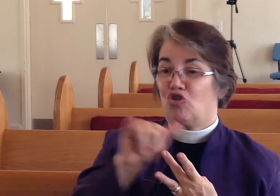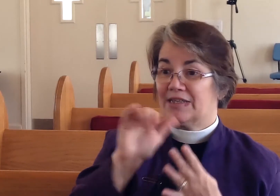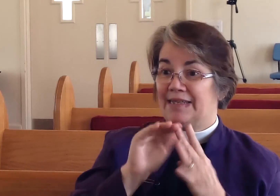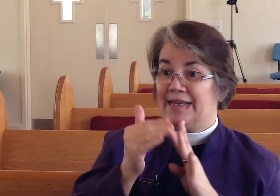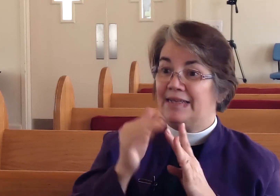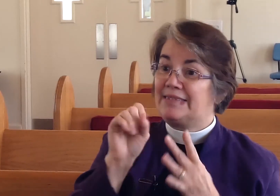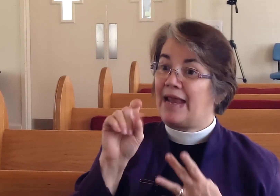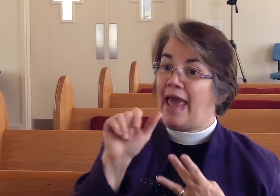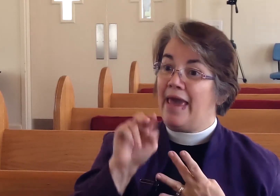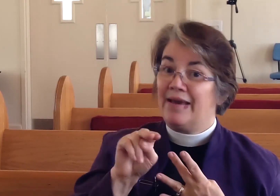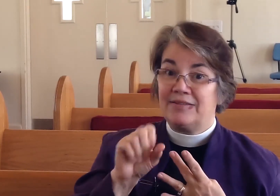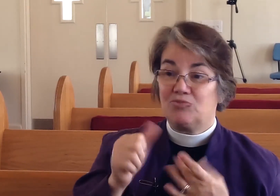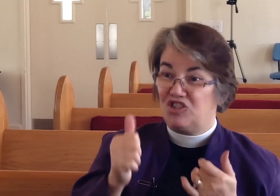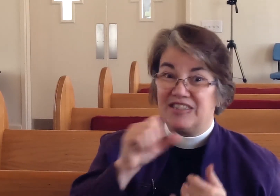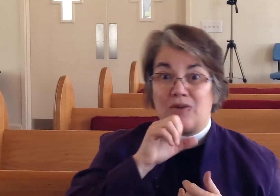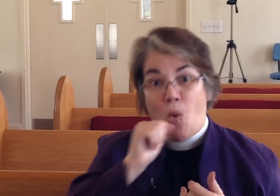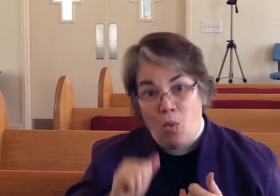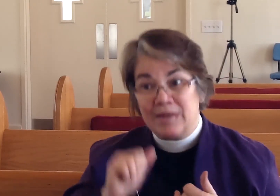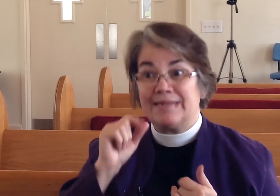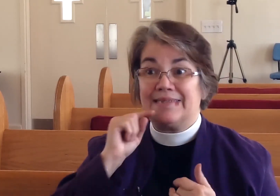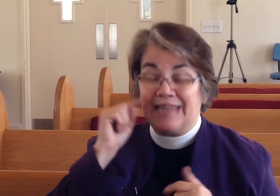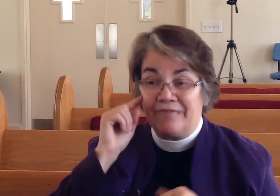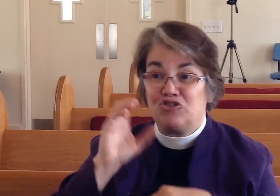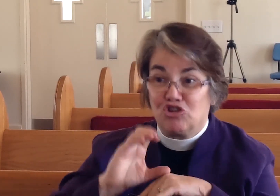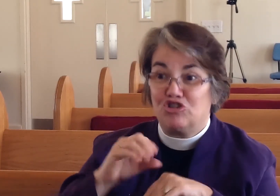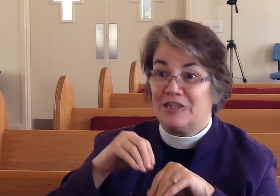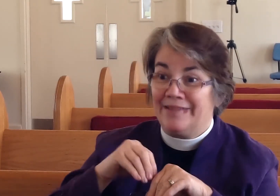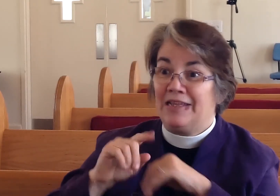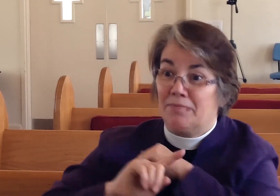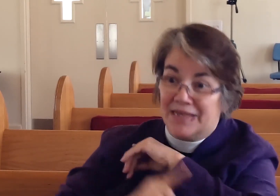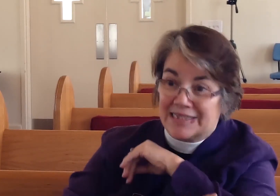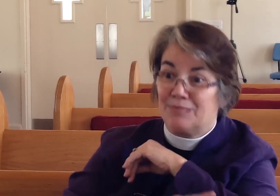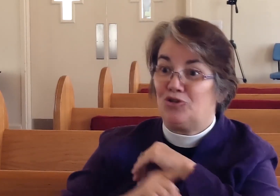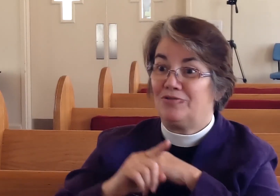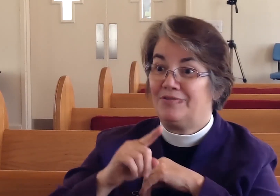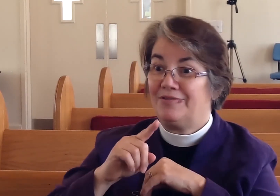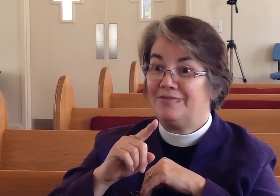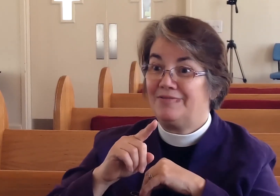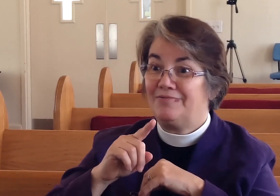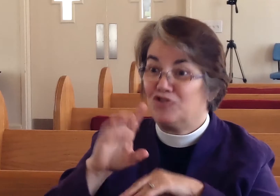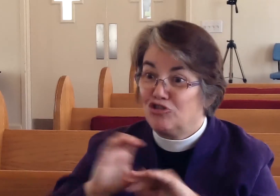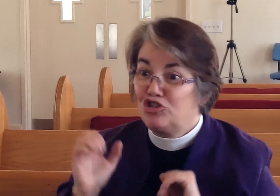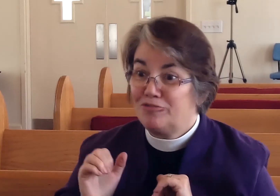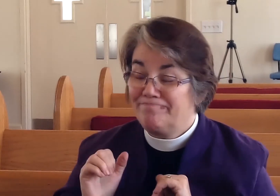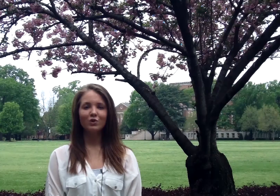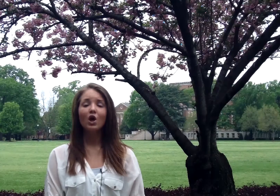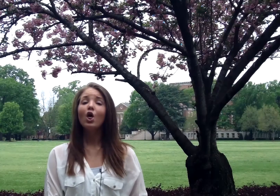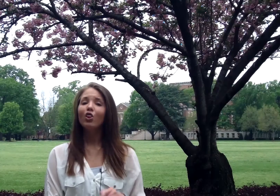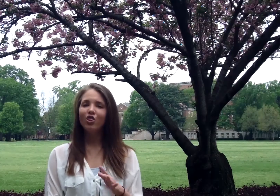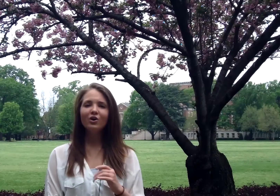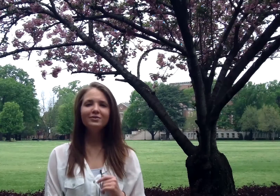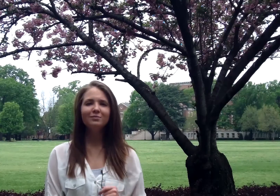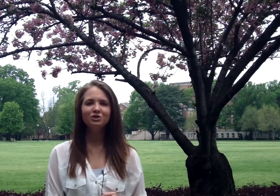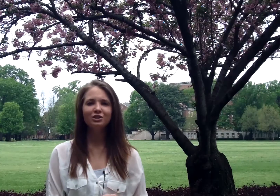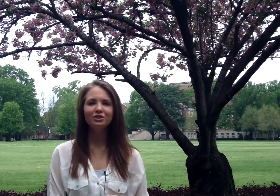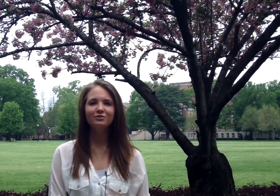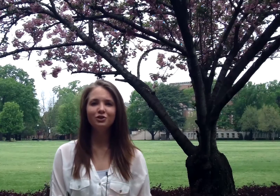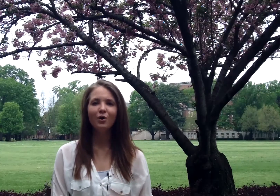York City, St. Anne's, which is the oldest deaf church in the Episcopal Church. Though some churches do